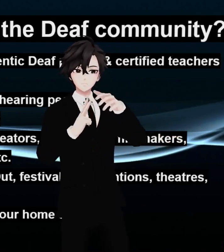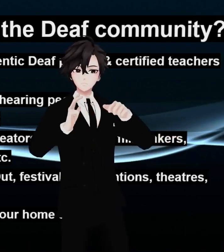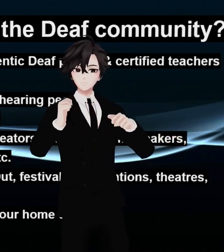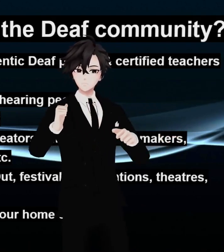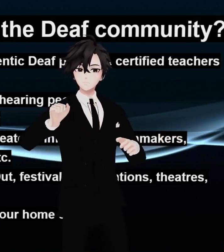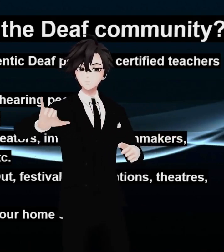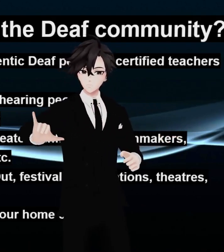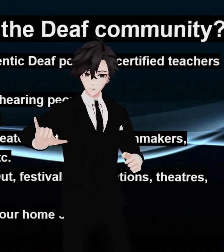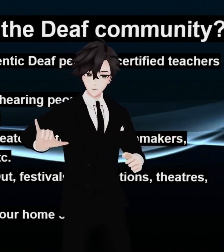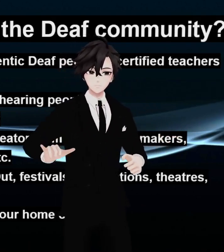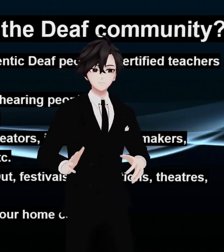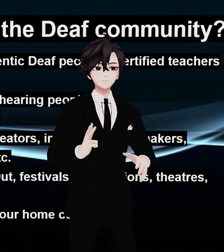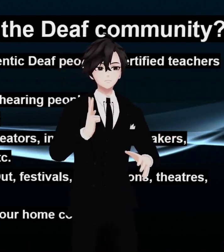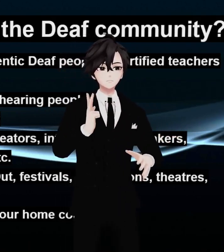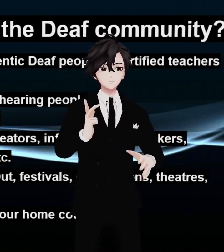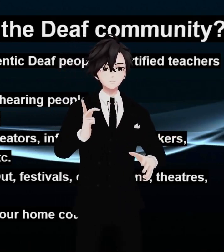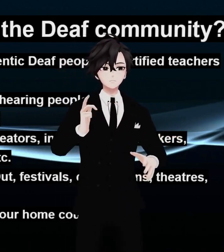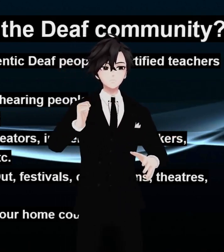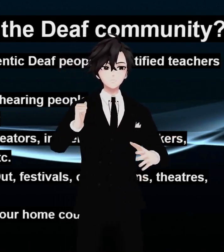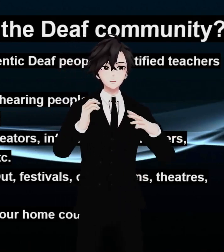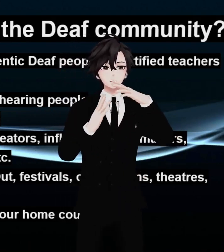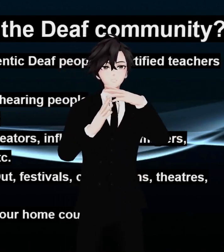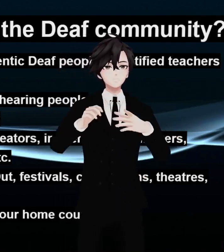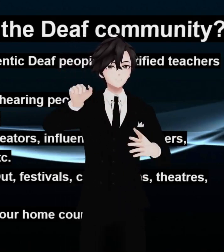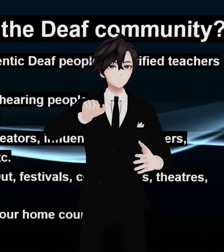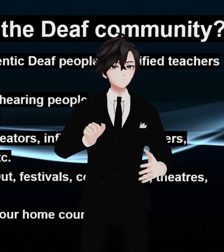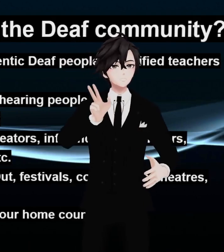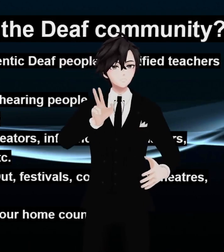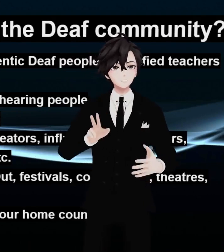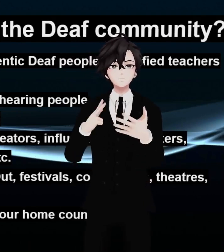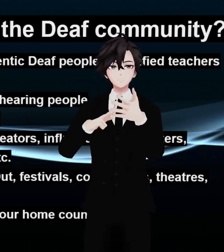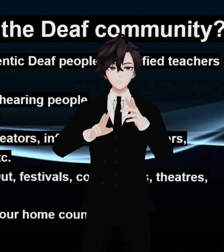Another actor in the movie, Troy Kotsur,